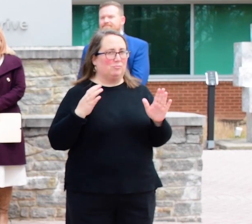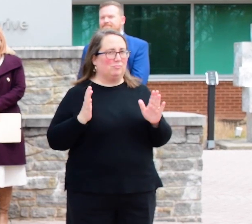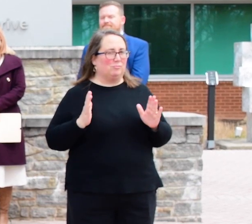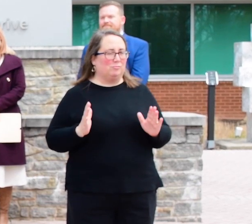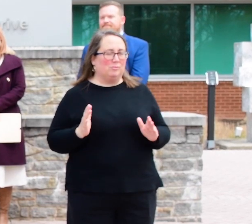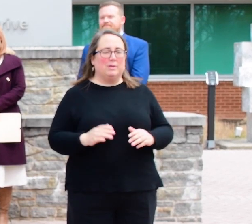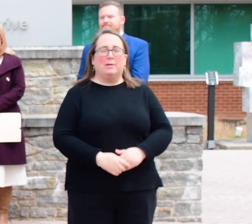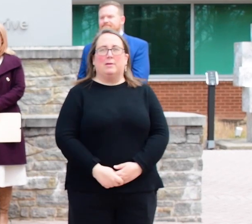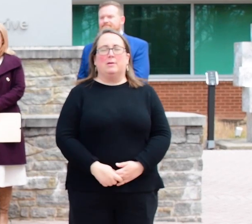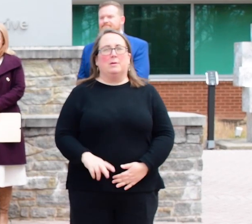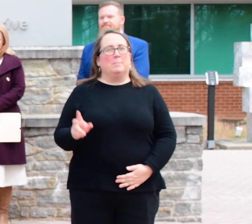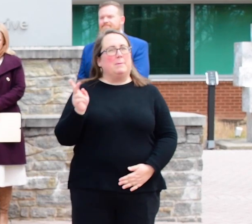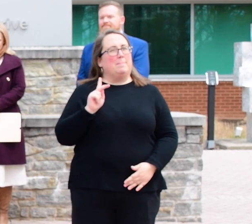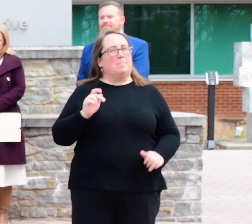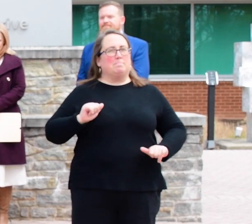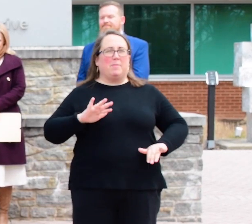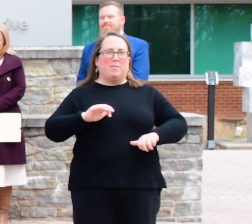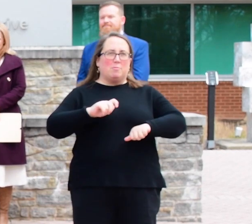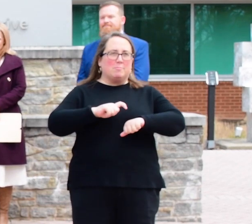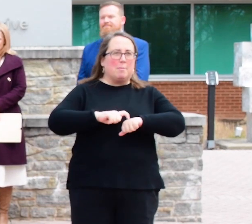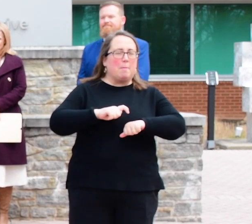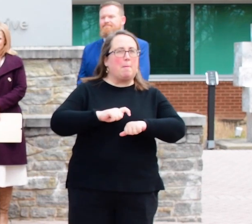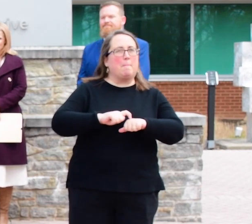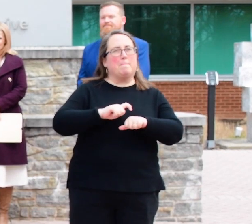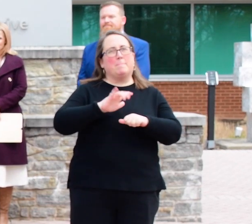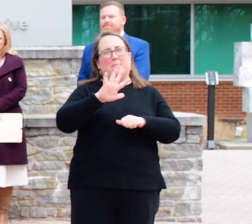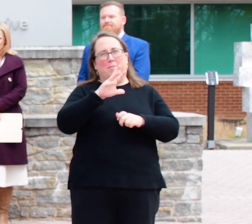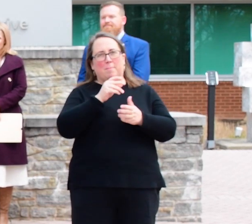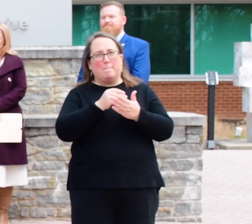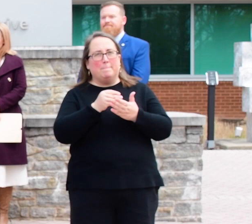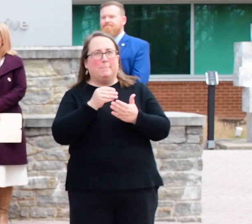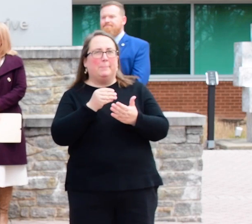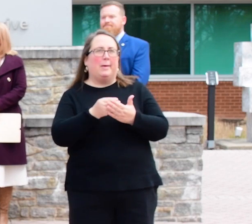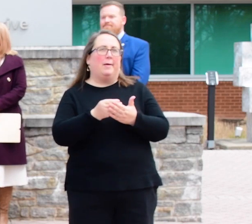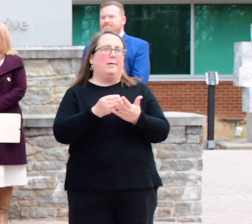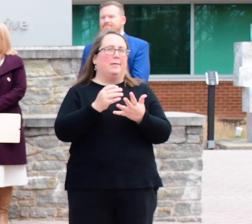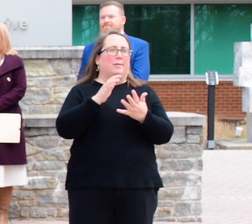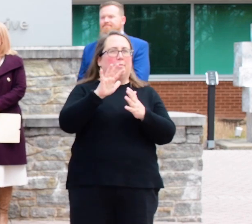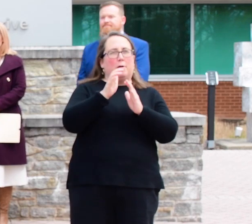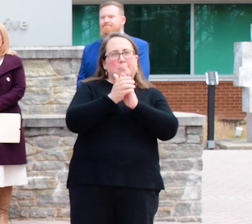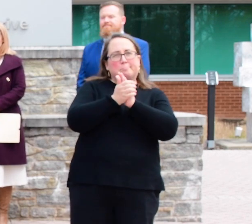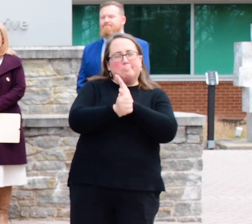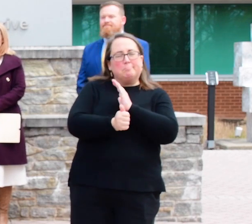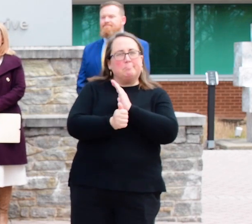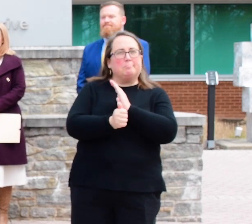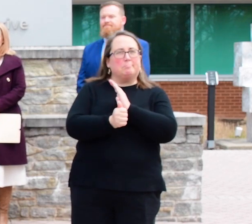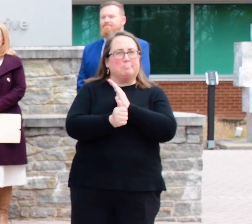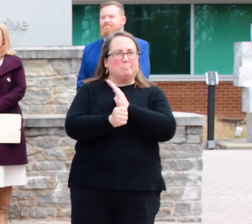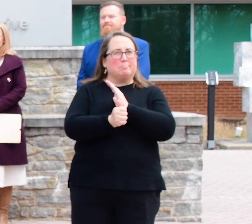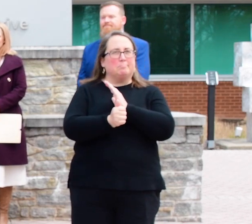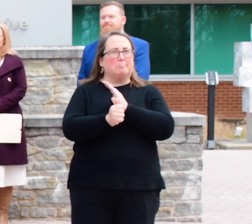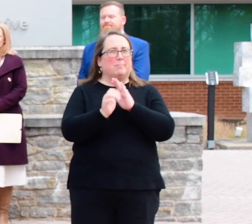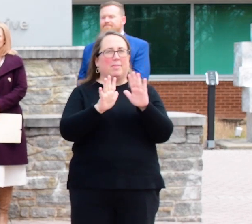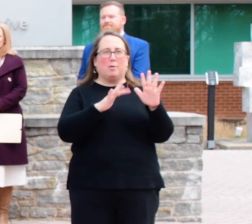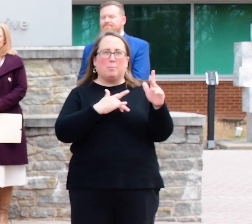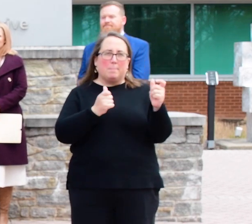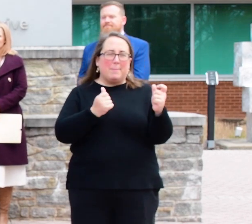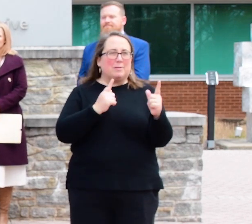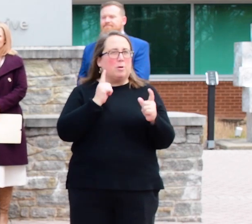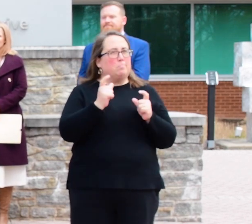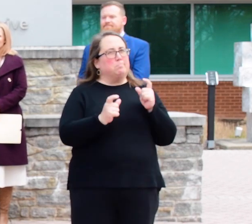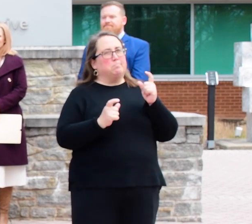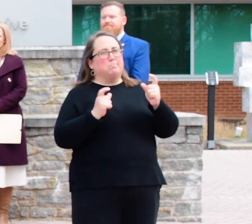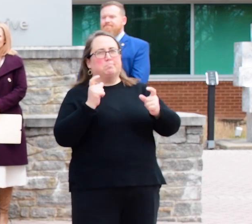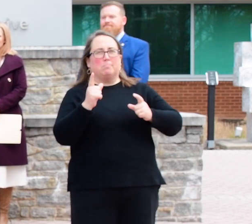who selflessly donated their time, their talent, their compassion,